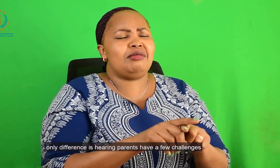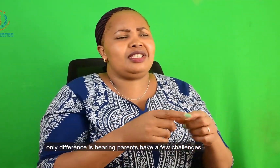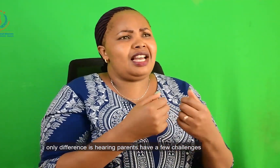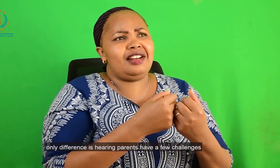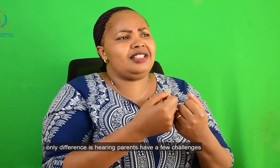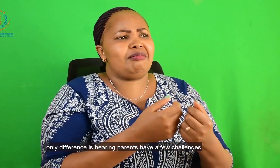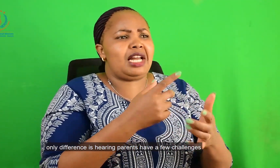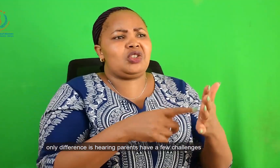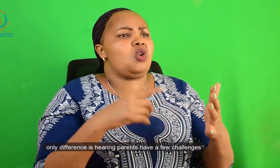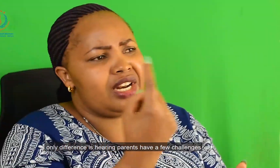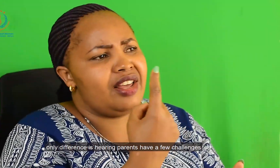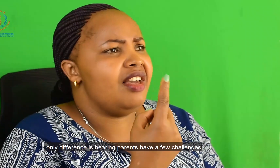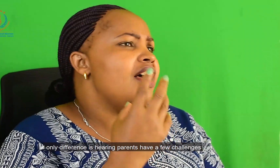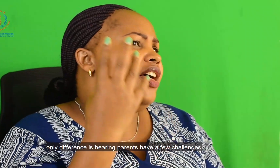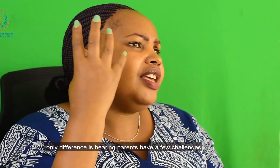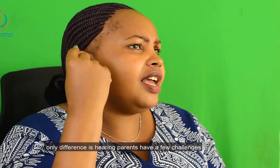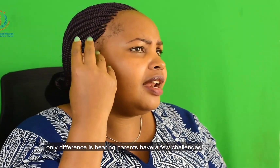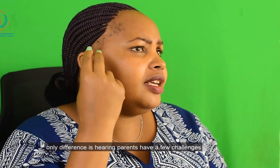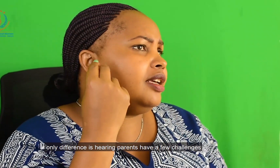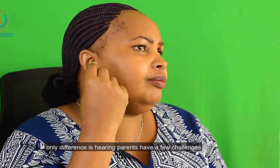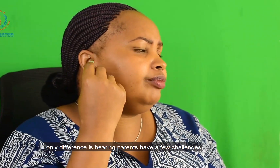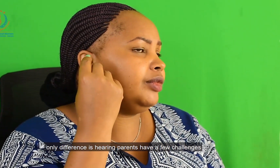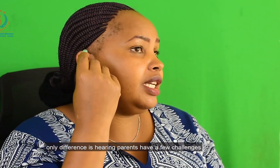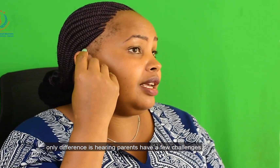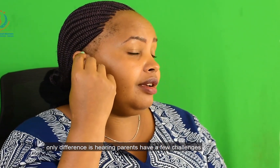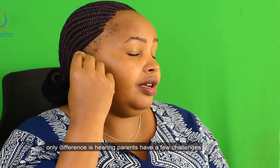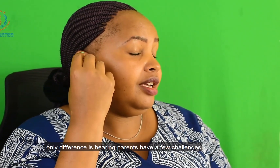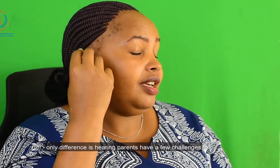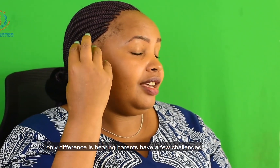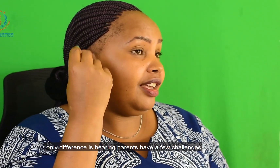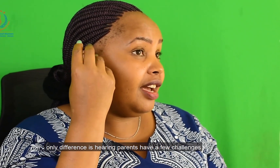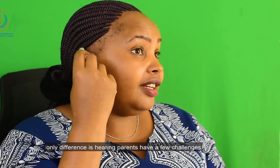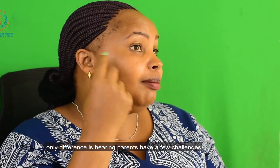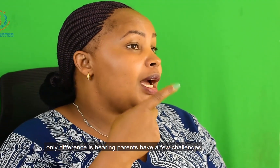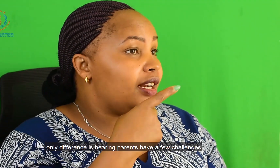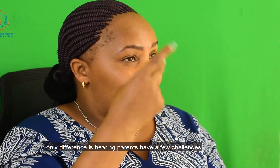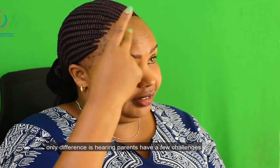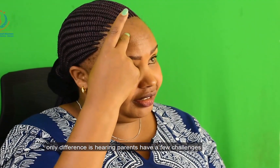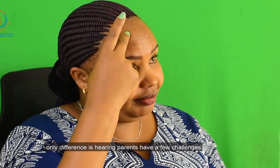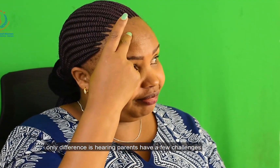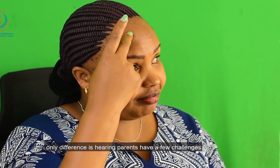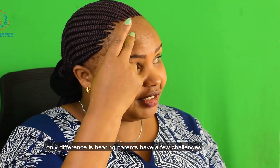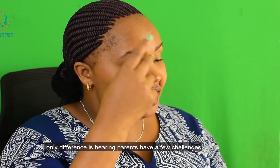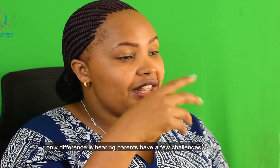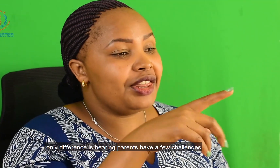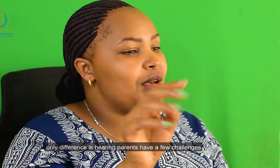difference is the hearing. Parents have a few challenges.